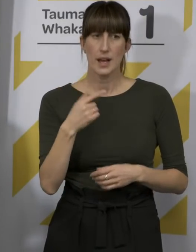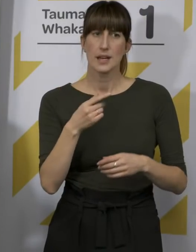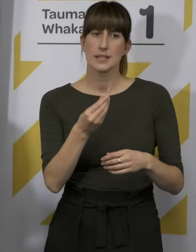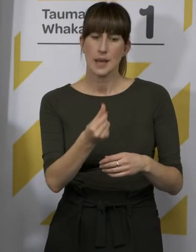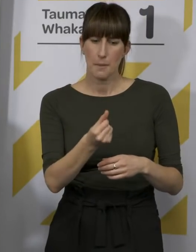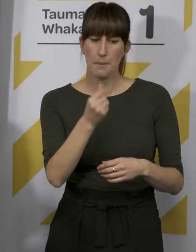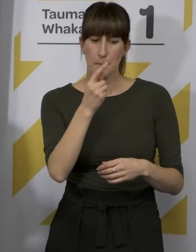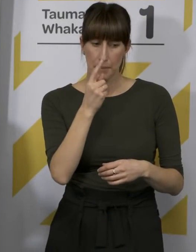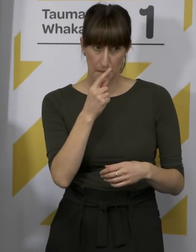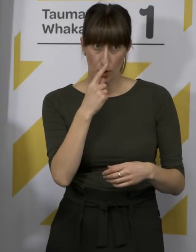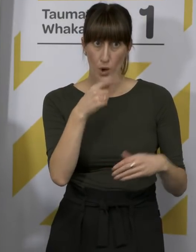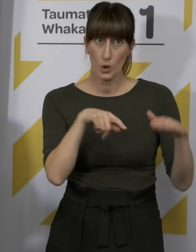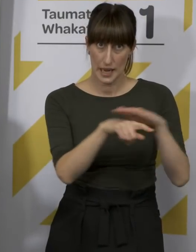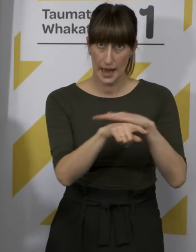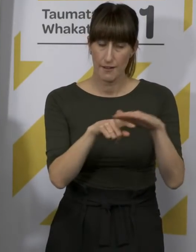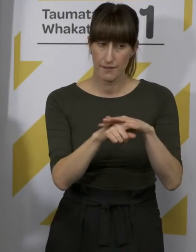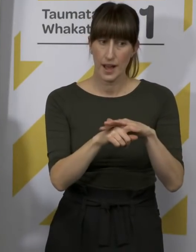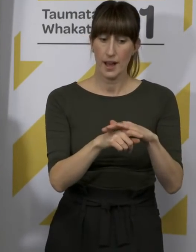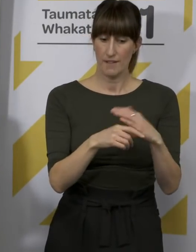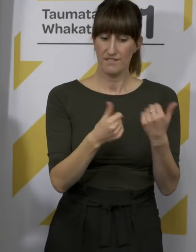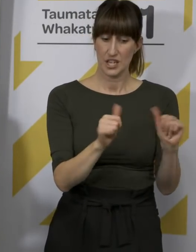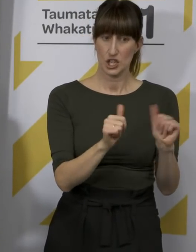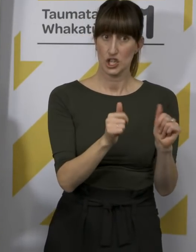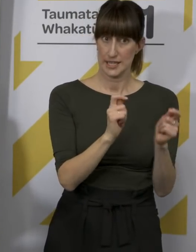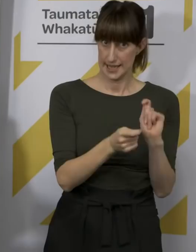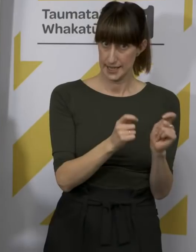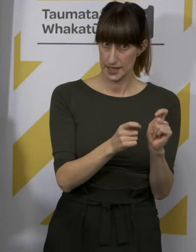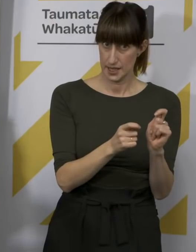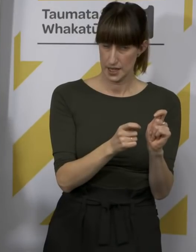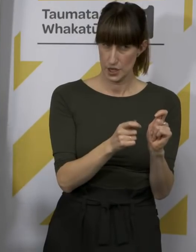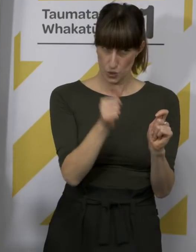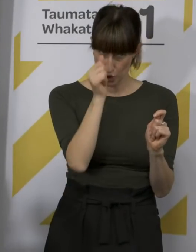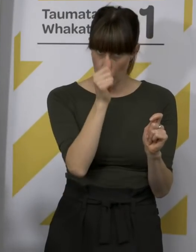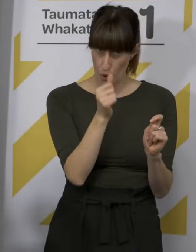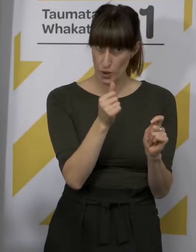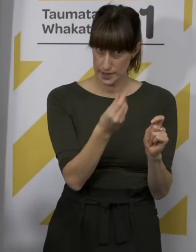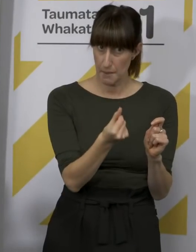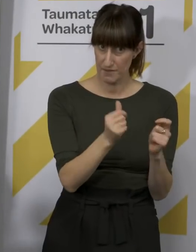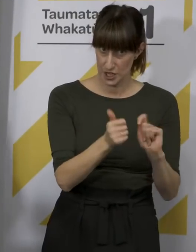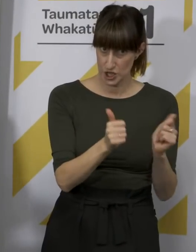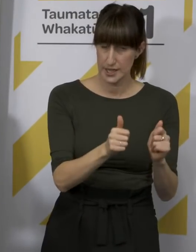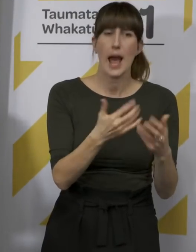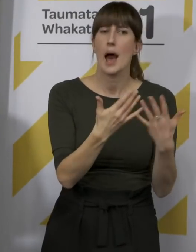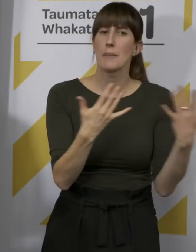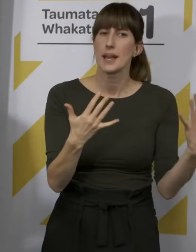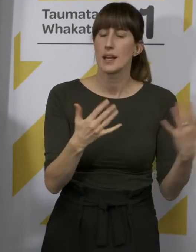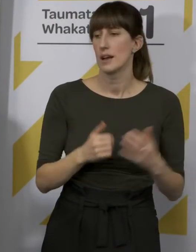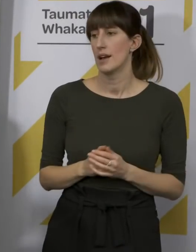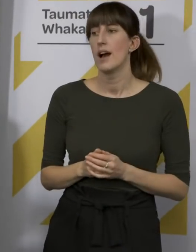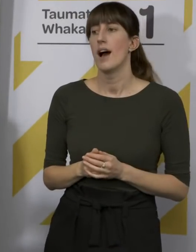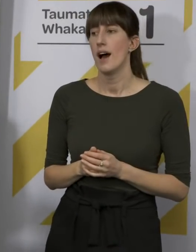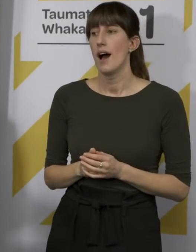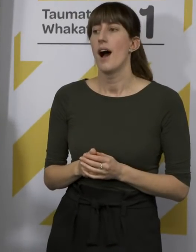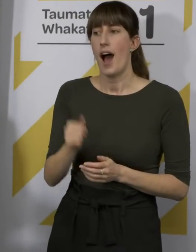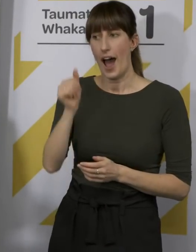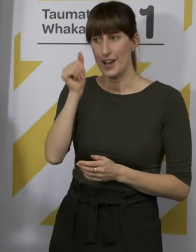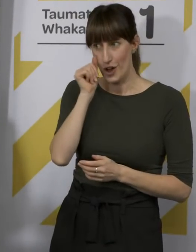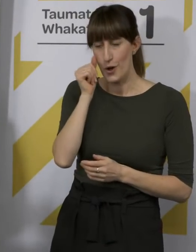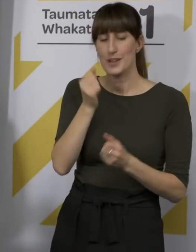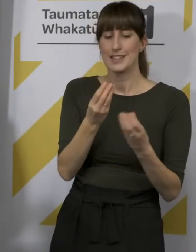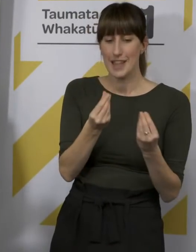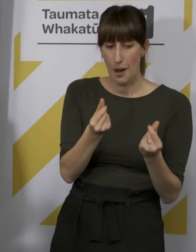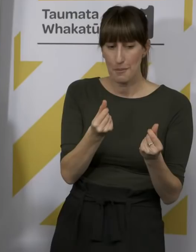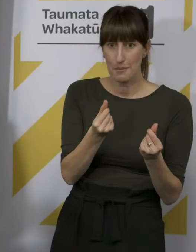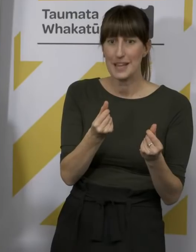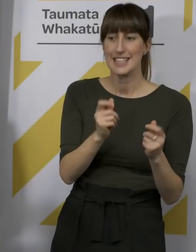tested. So you know that some of them were. How many were? I don't know the number, but I do know that some of them were tested. I've been told that. So you've